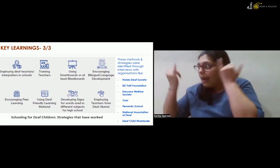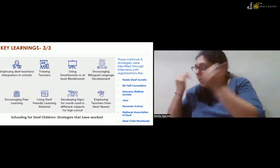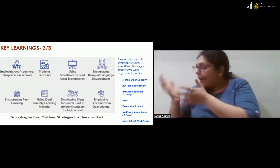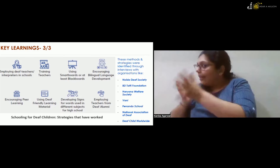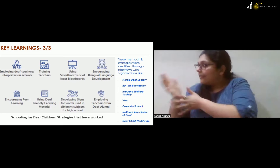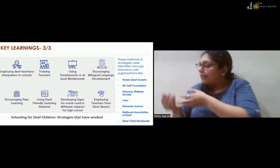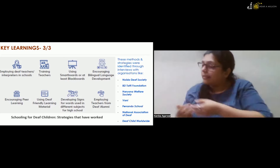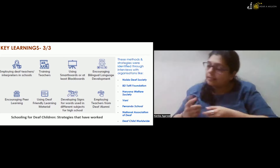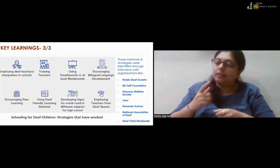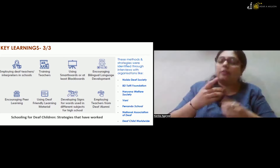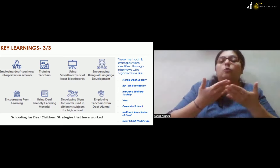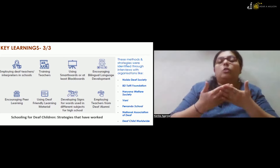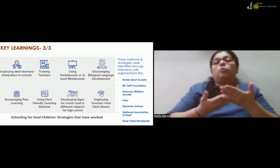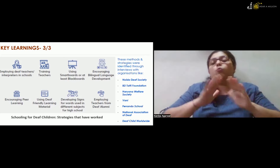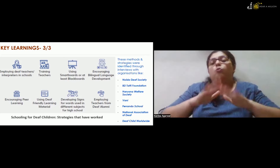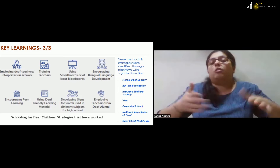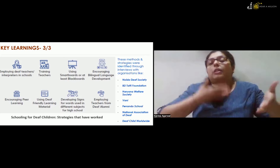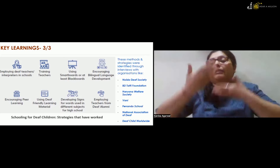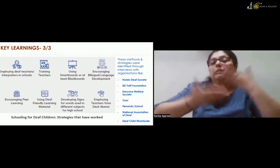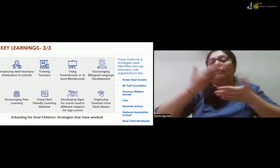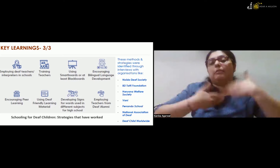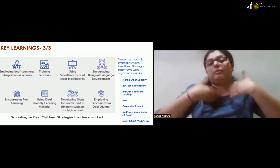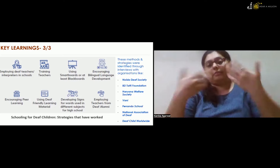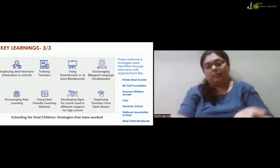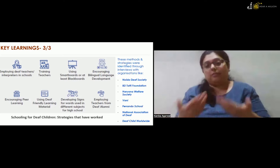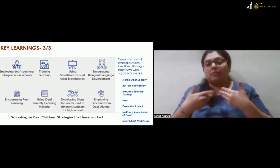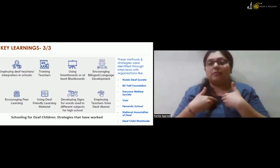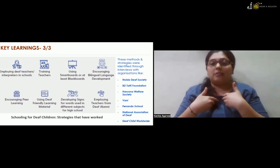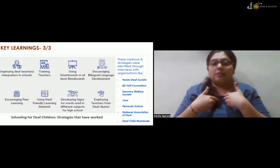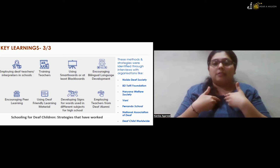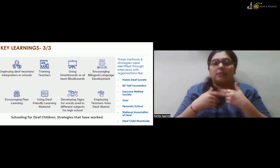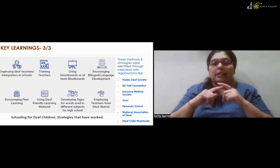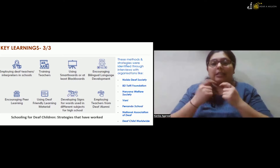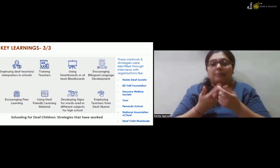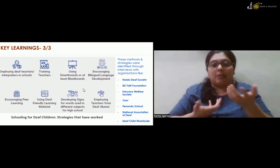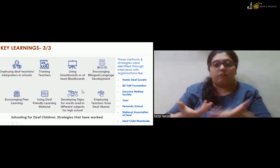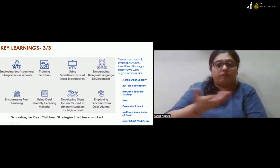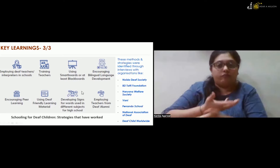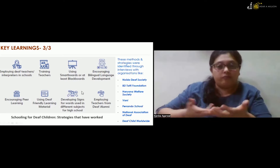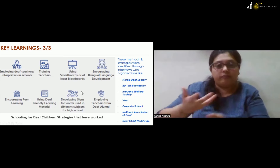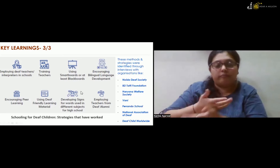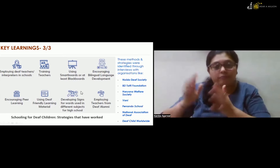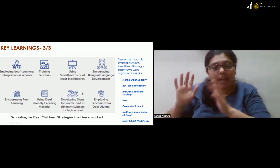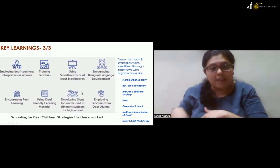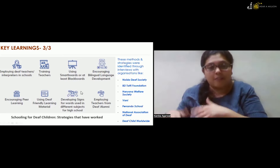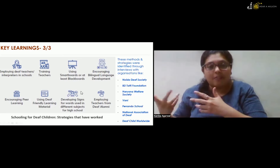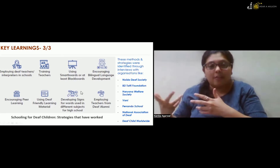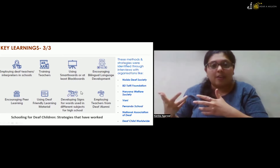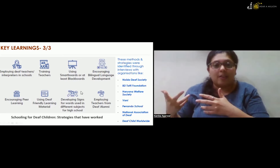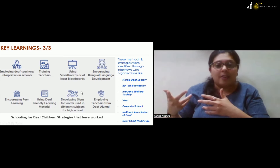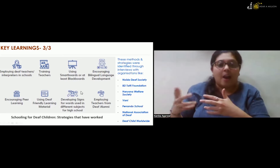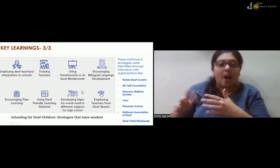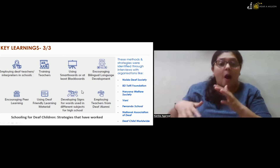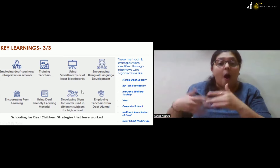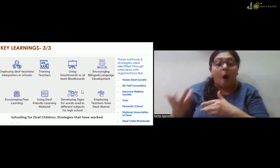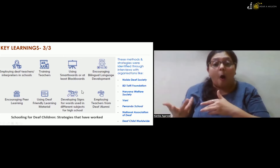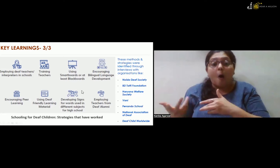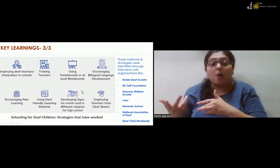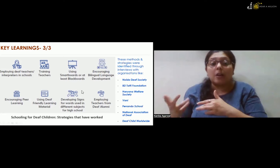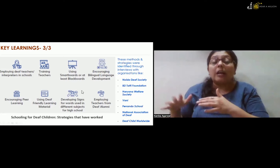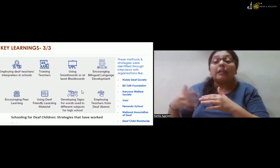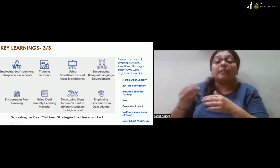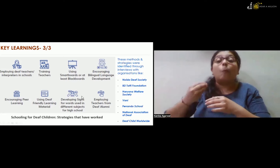which, they said that they didn't try to make it deaf friendly, but they were like, the words don't have signs. There's so many terms, we don't